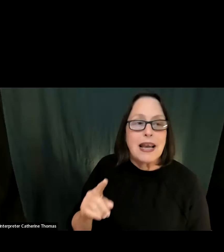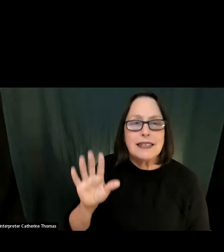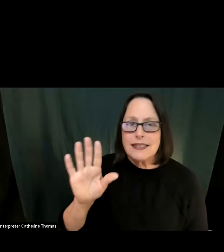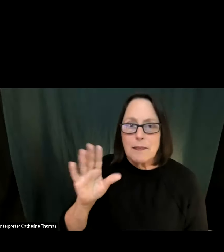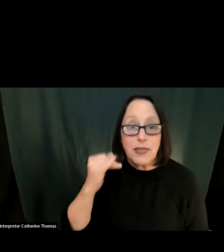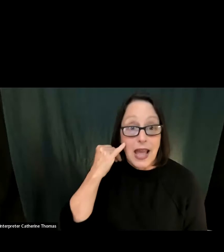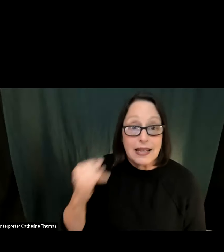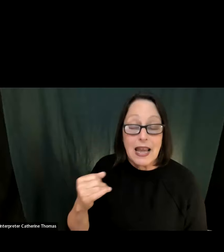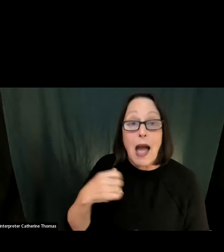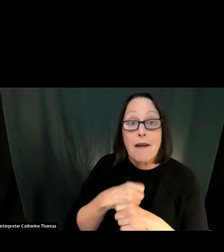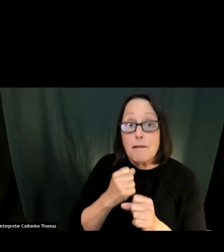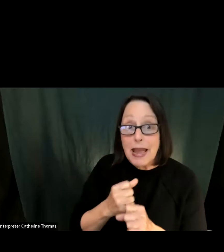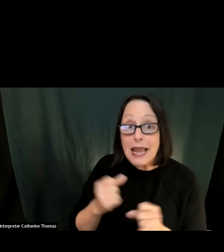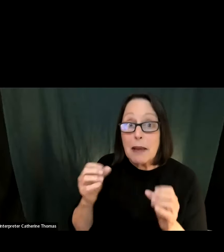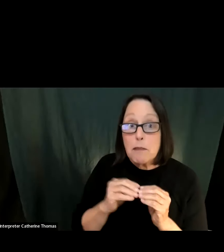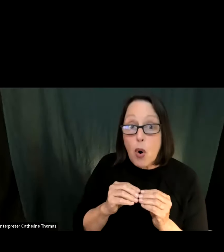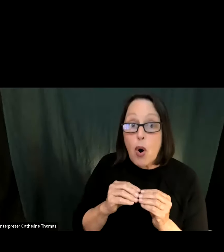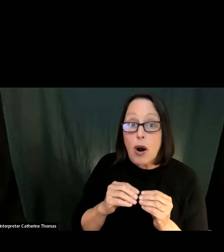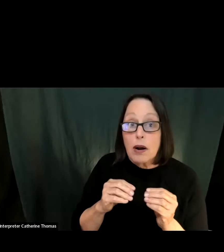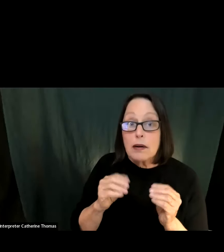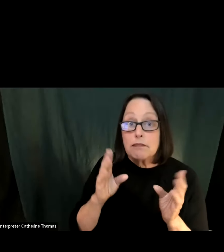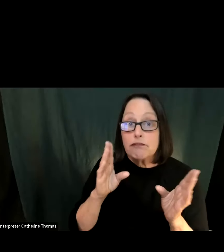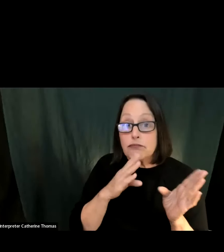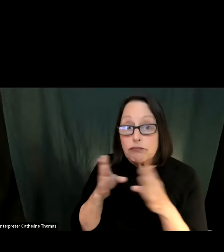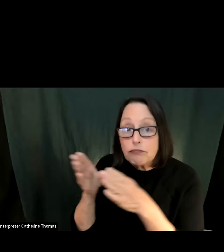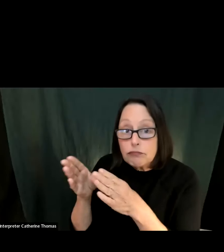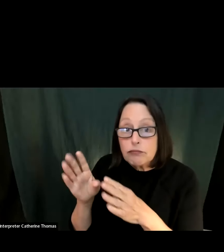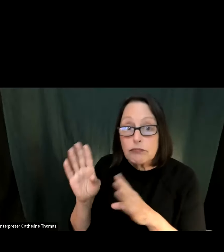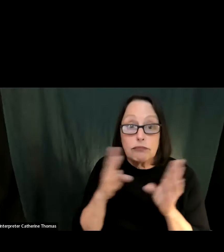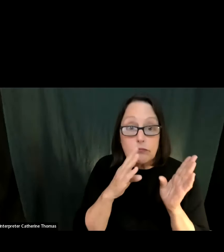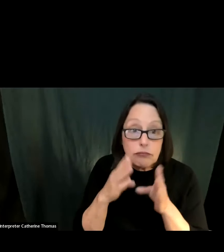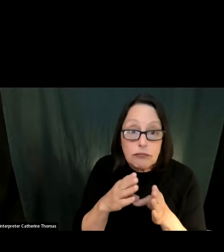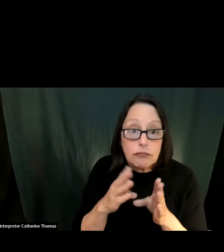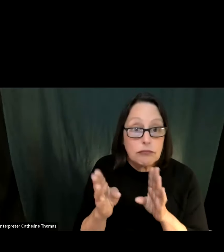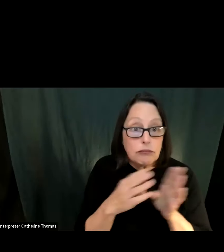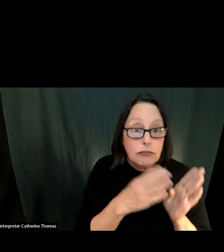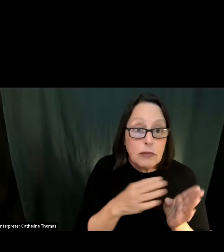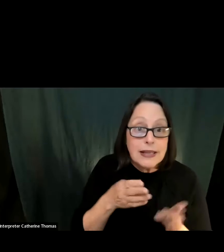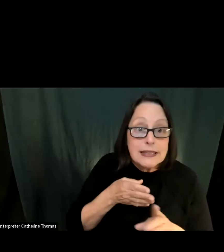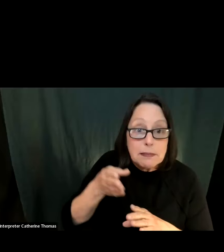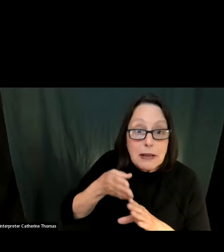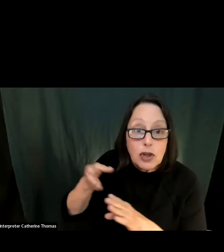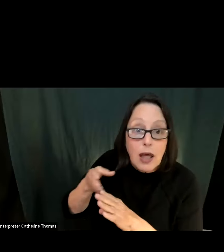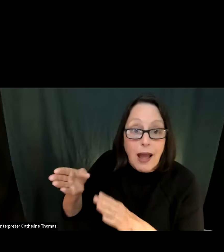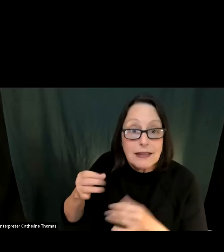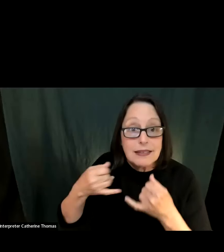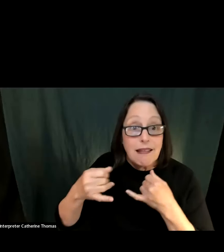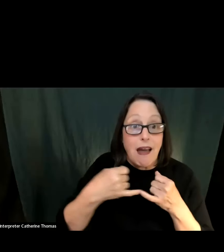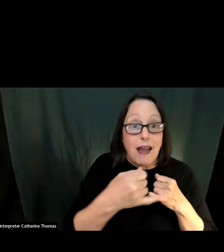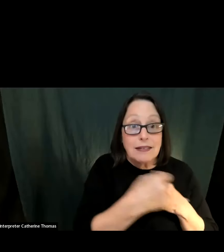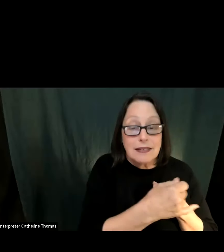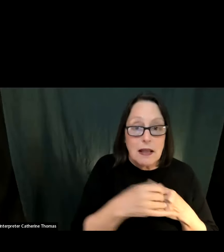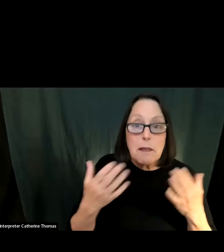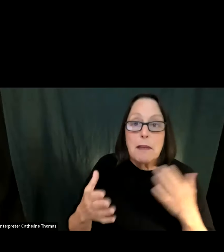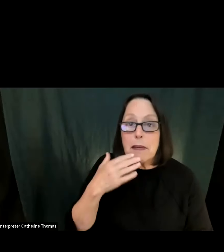specialized lines did come up during session. There may be some challenges with what Vibrant would endorse, and we don't want to